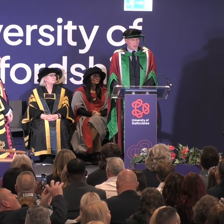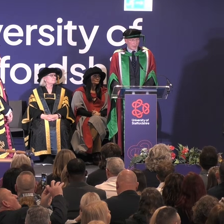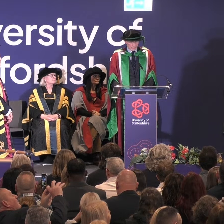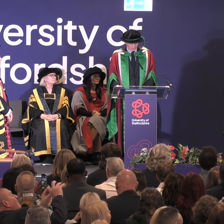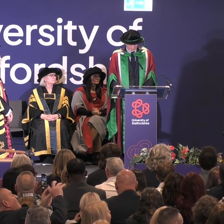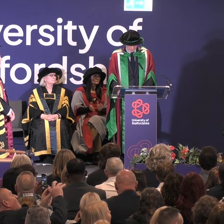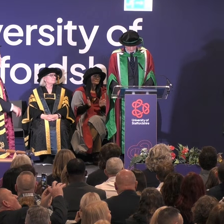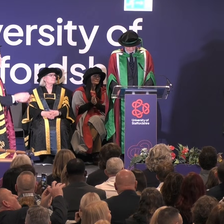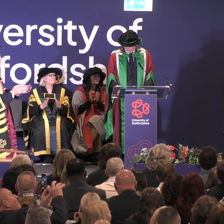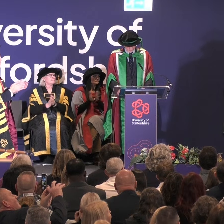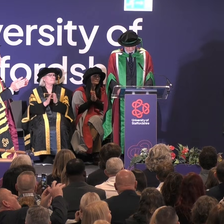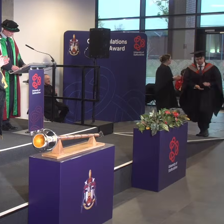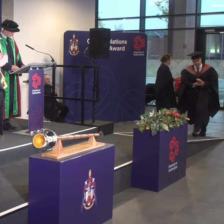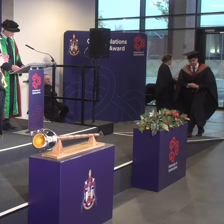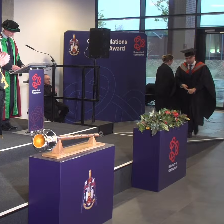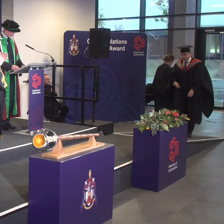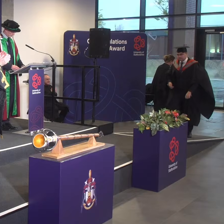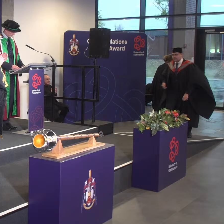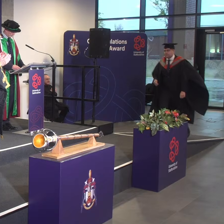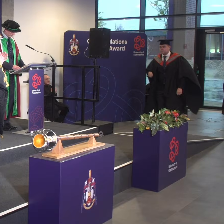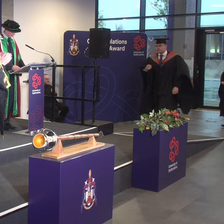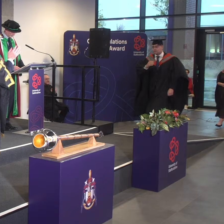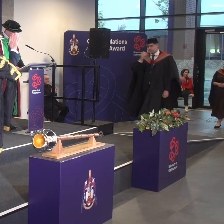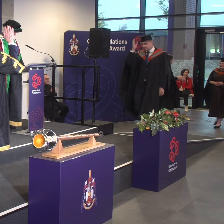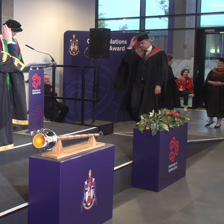Faris Khan.